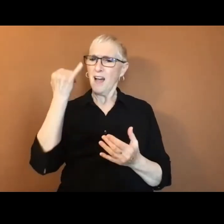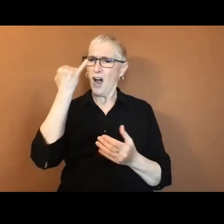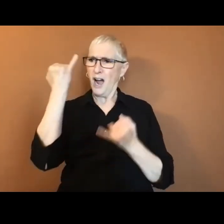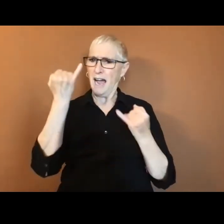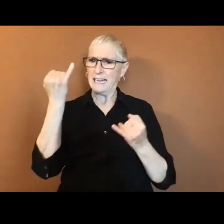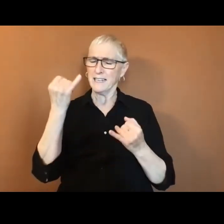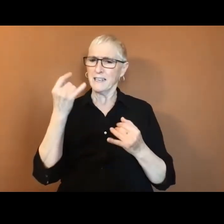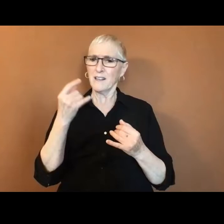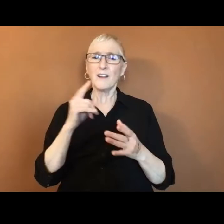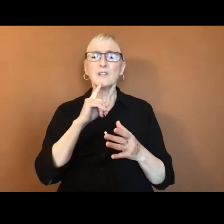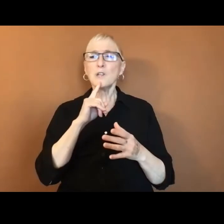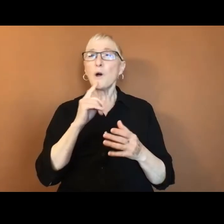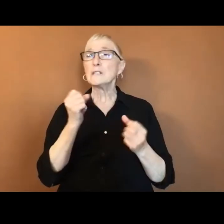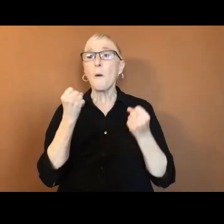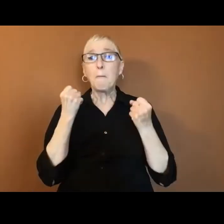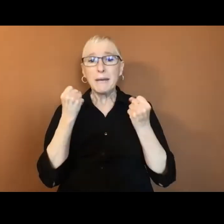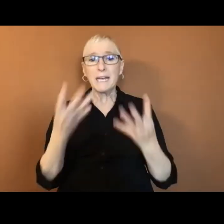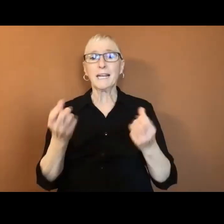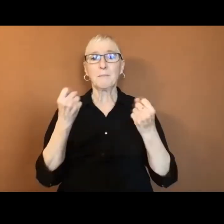just so many different